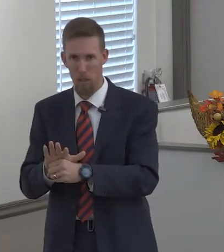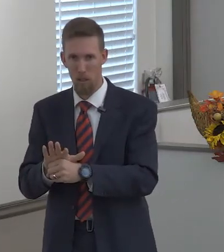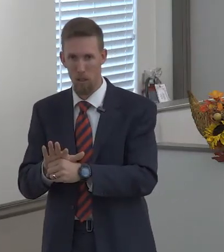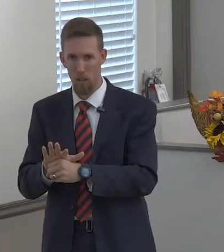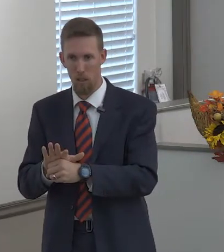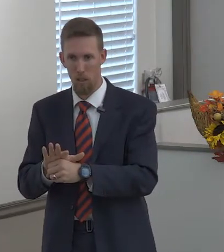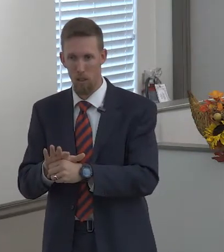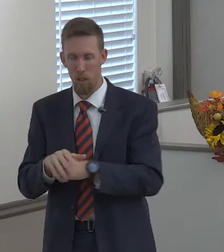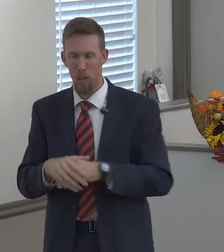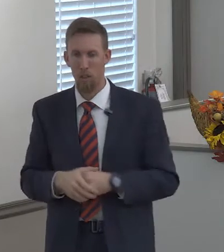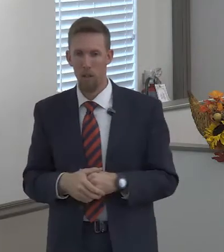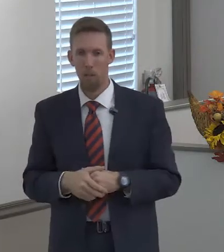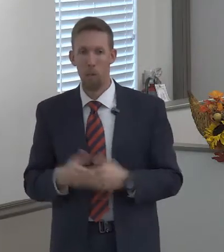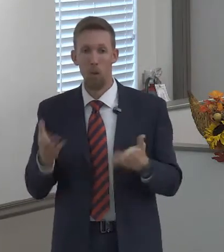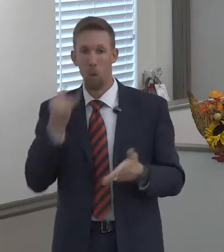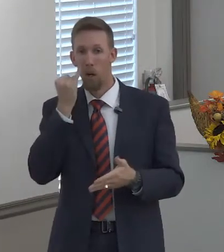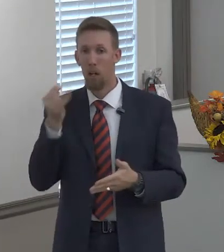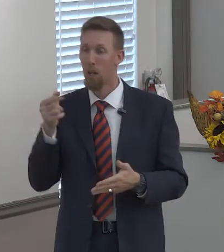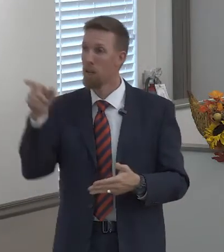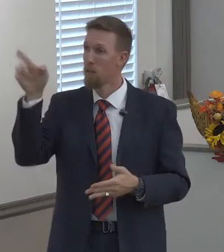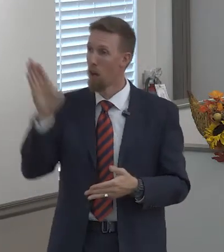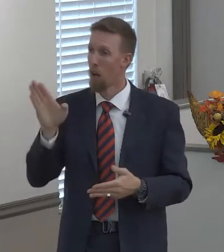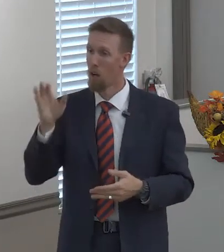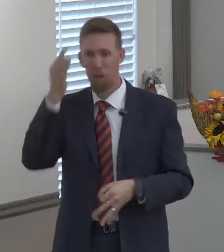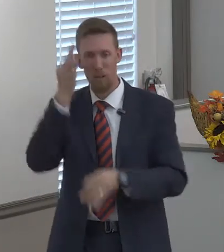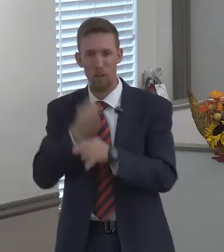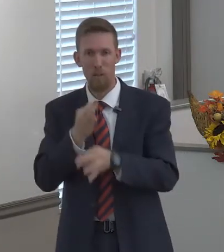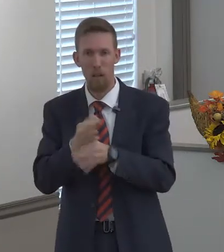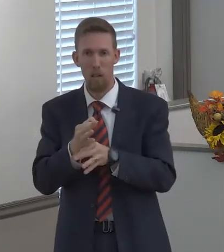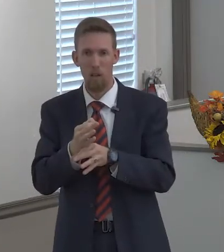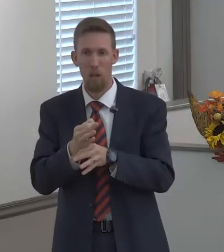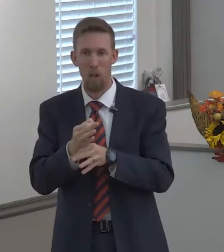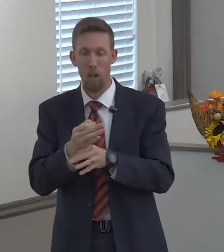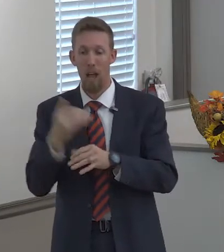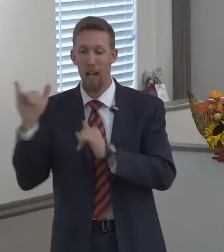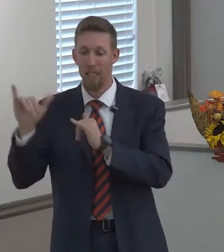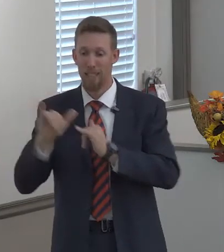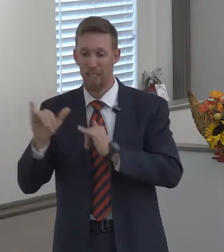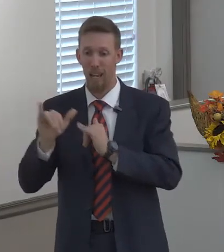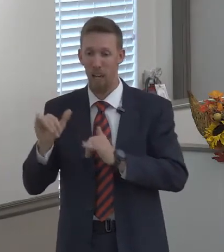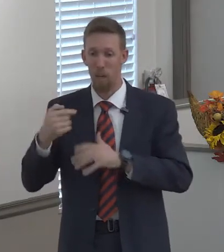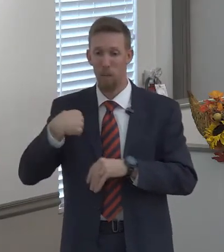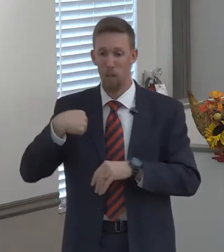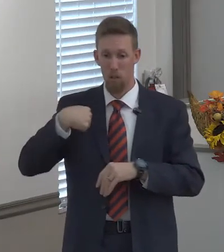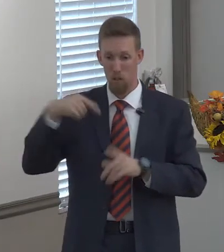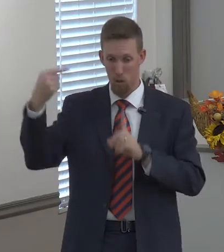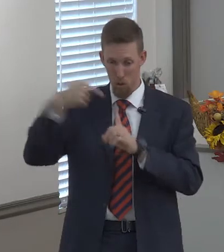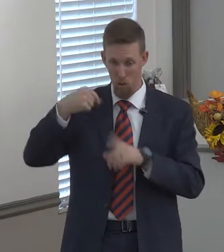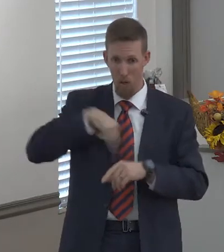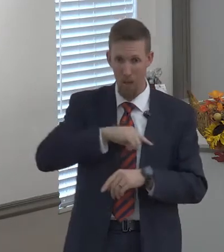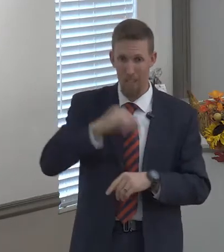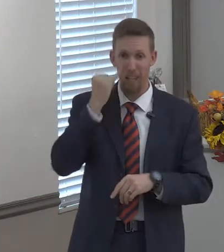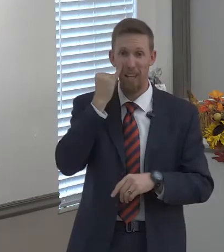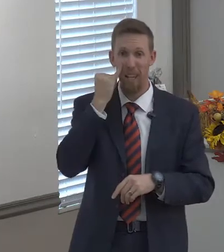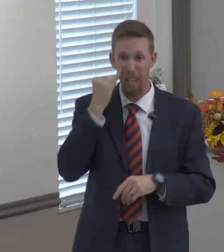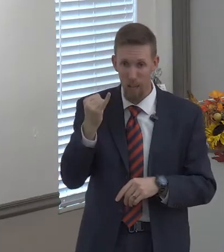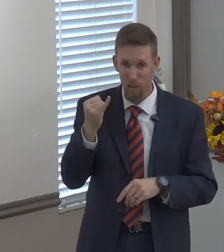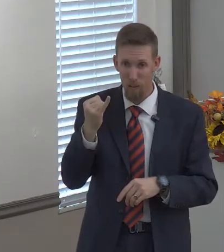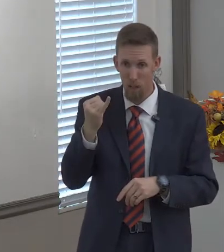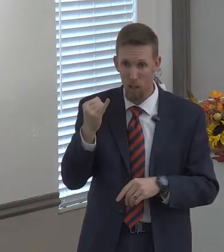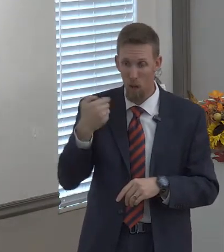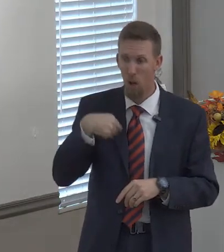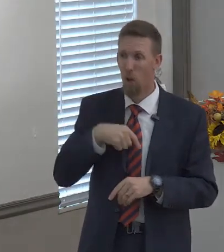paycheck. You'll drive through a blowing snowstorm to get a paycheck, because you know that if you